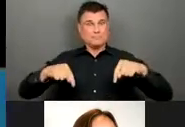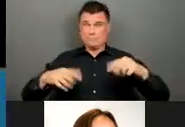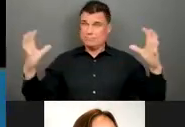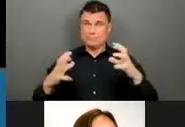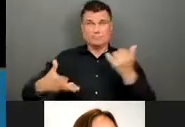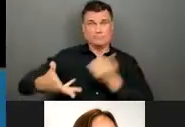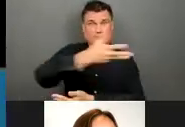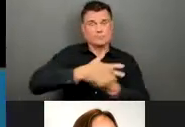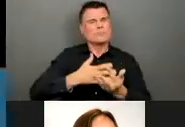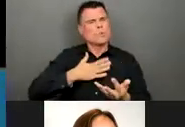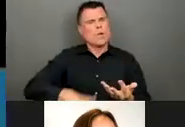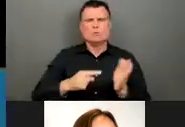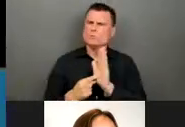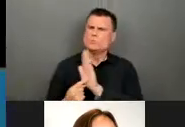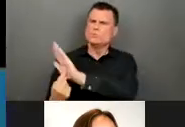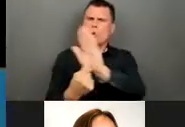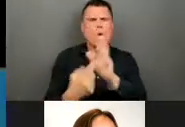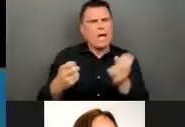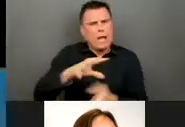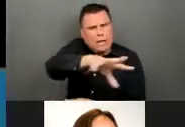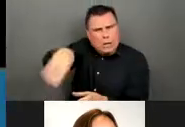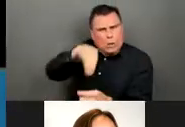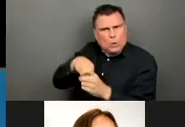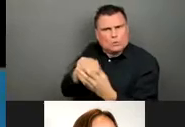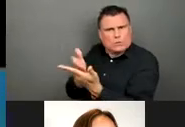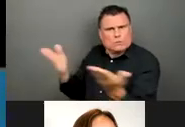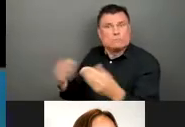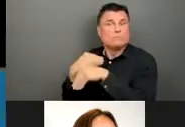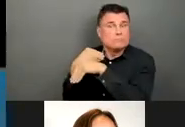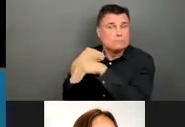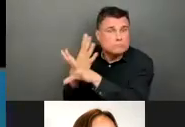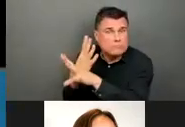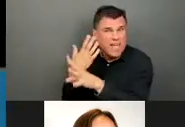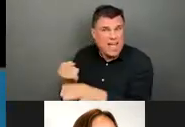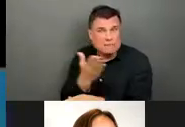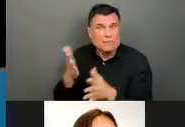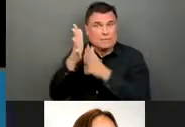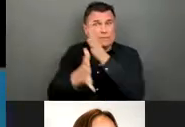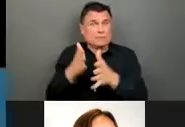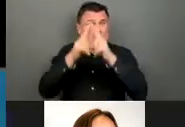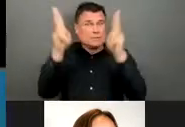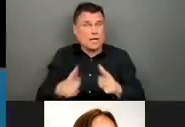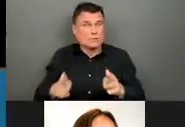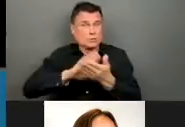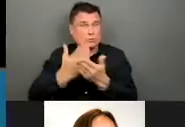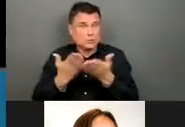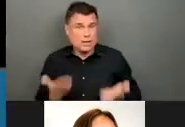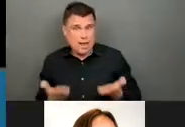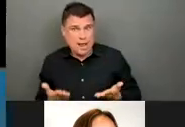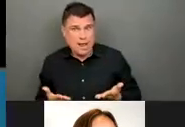in a virtual format, including simultaneous sign language interpretation and the live